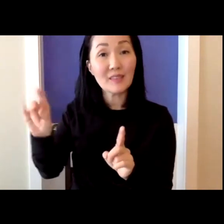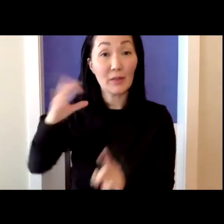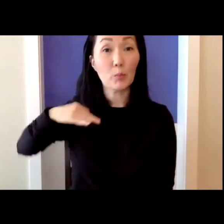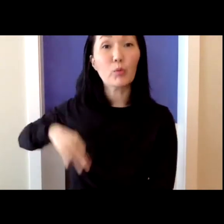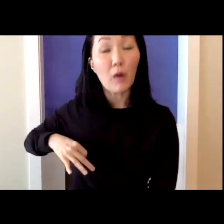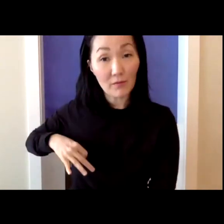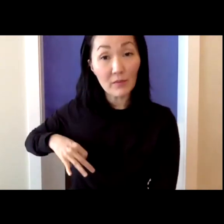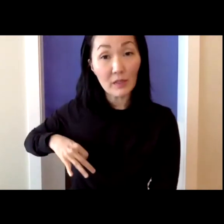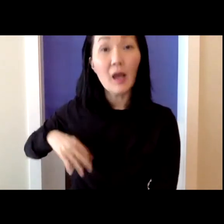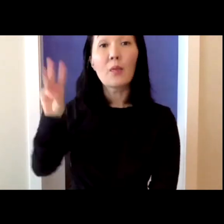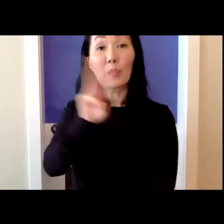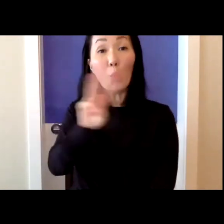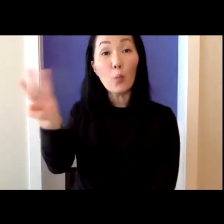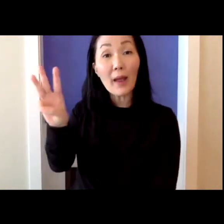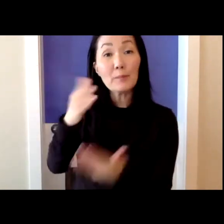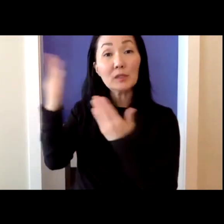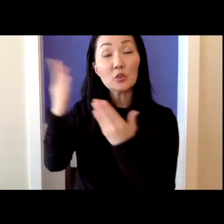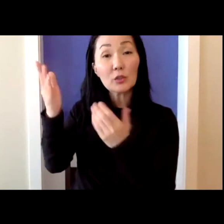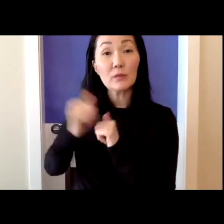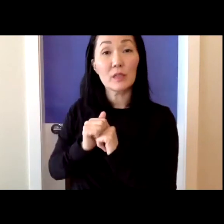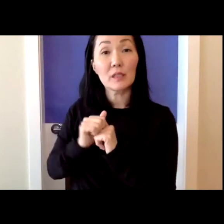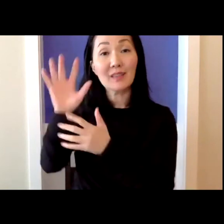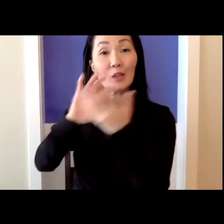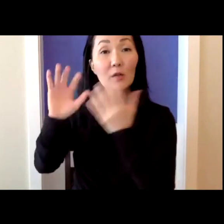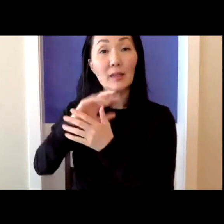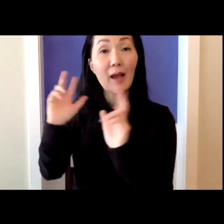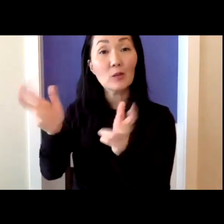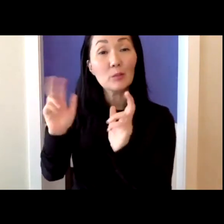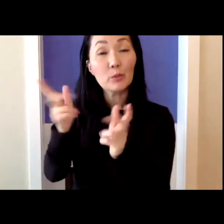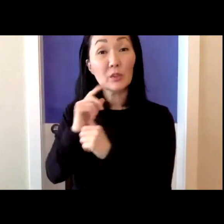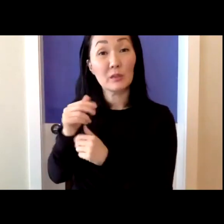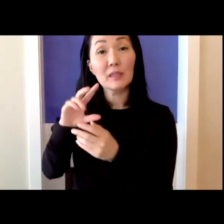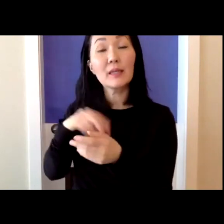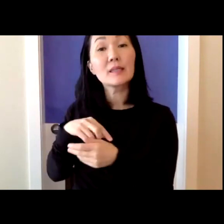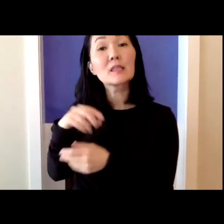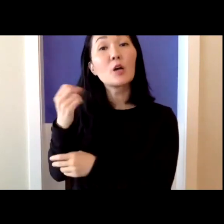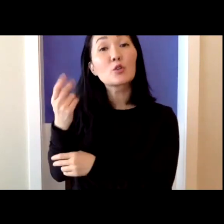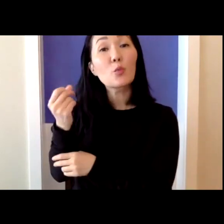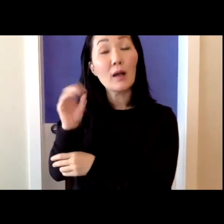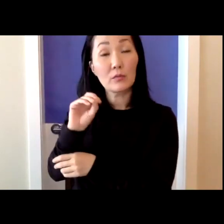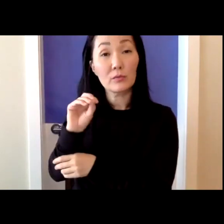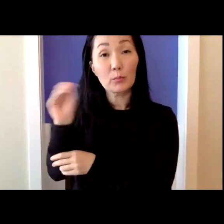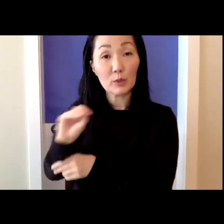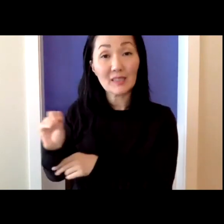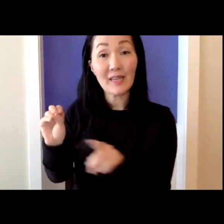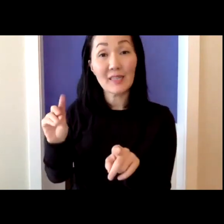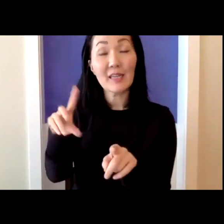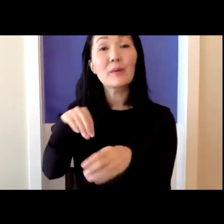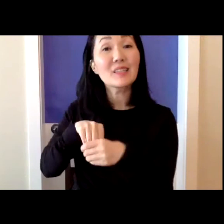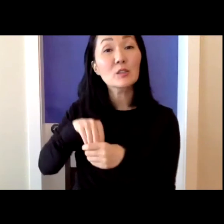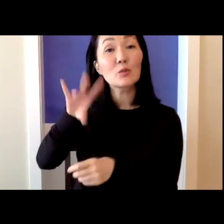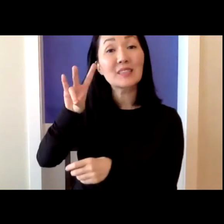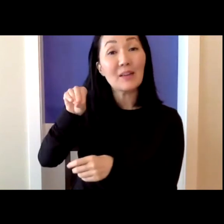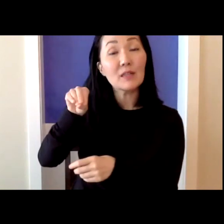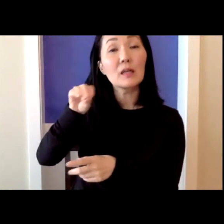Amazon Web Services, however, their cloud computing division is 12% of their business, accounts for 70% of their profit.